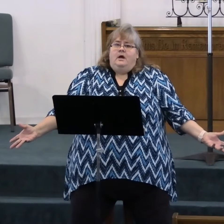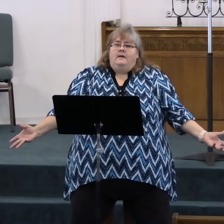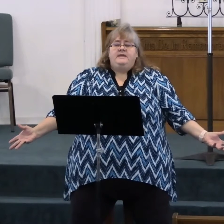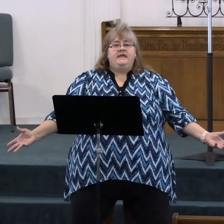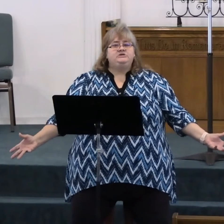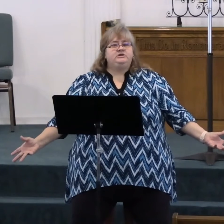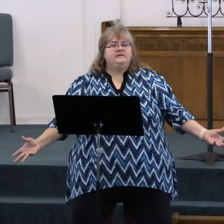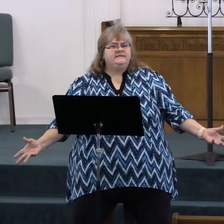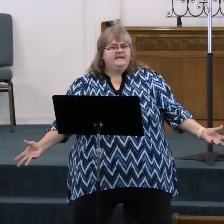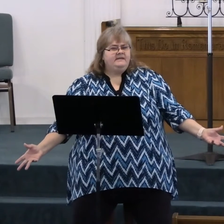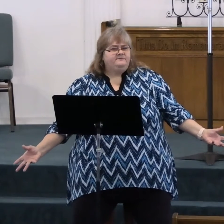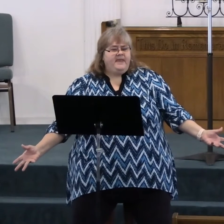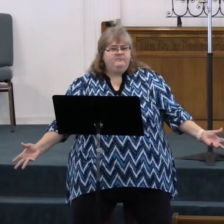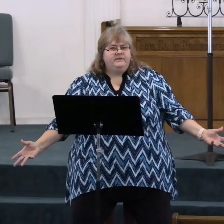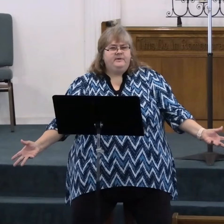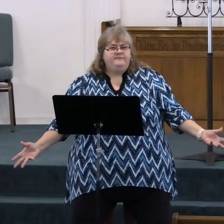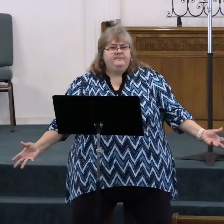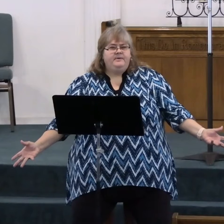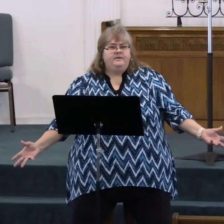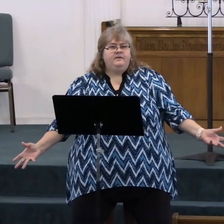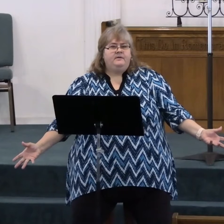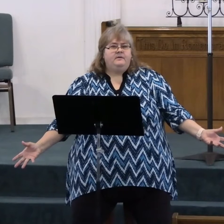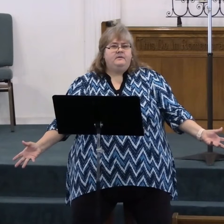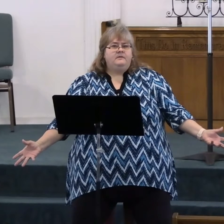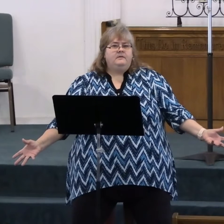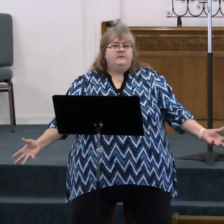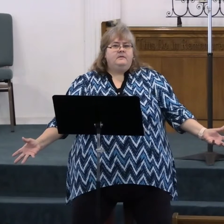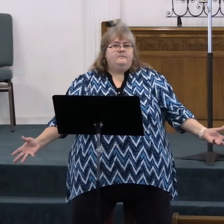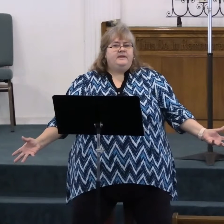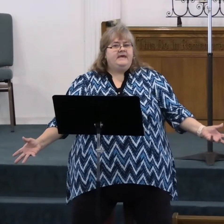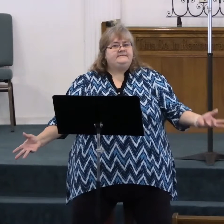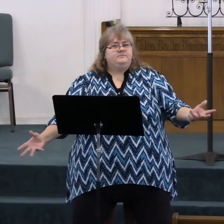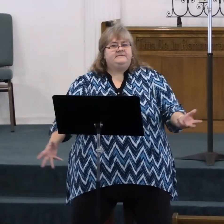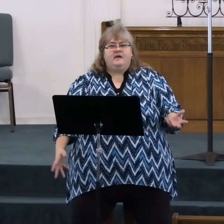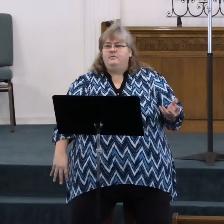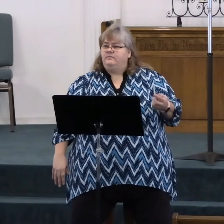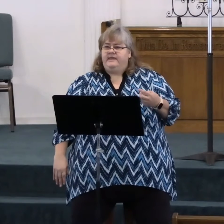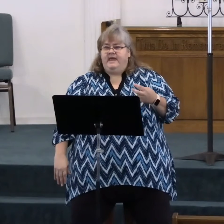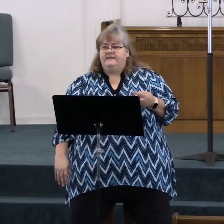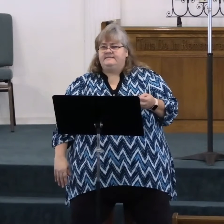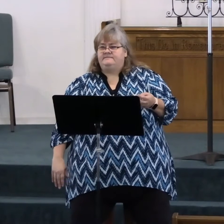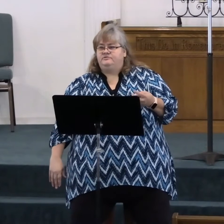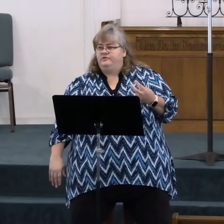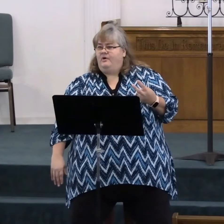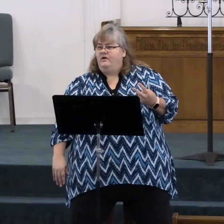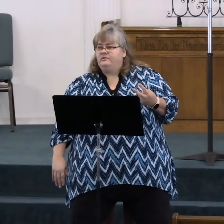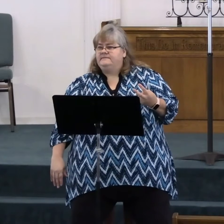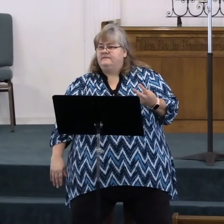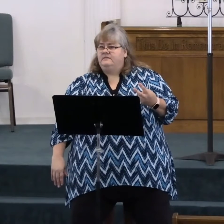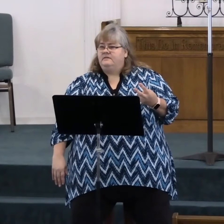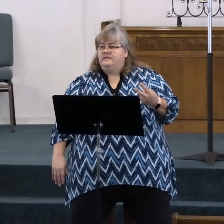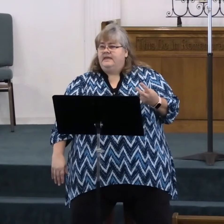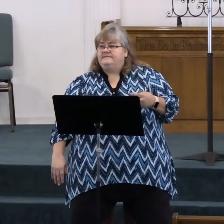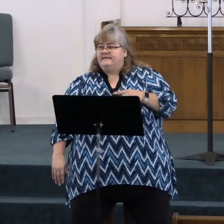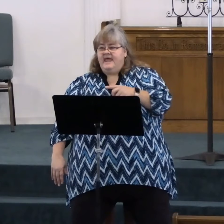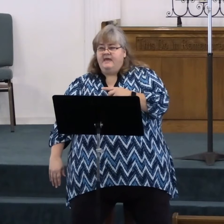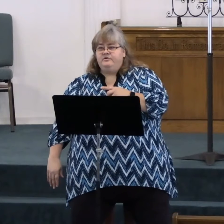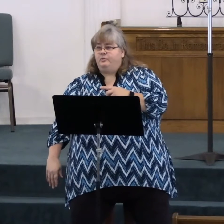I mean, he should have at least had his family with him. But as it was so, he only had his two daughters. He didn't have his